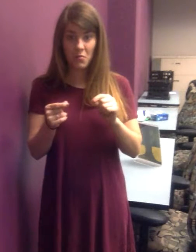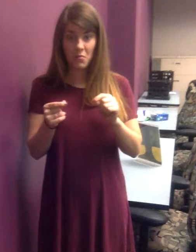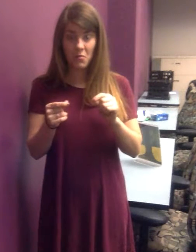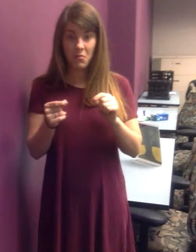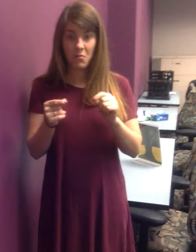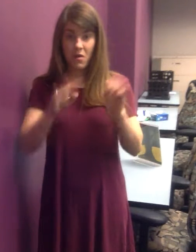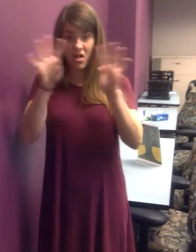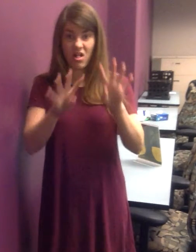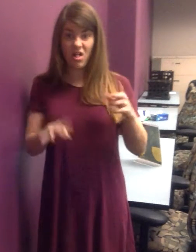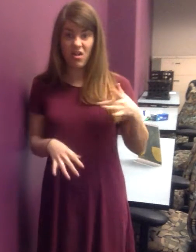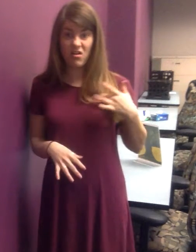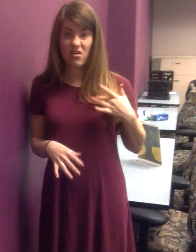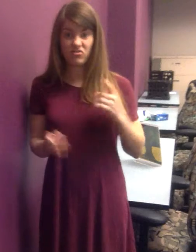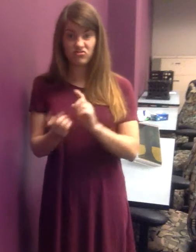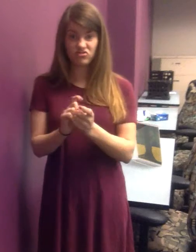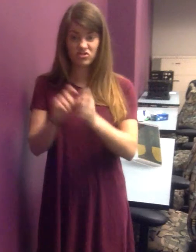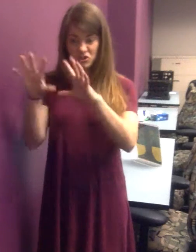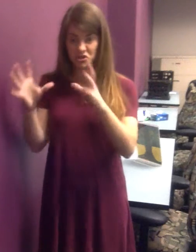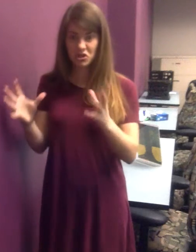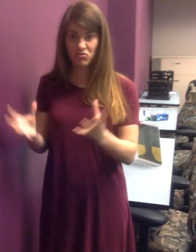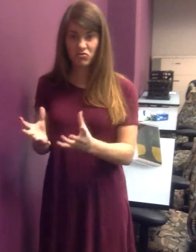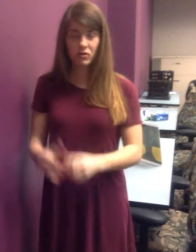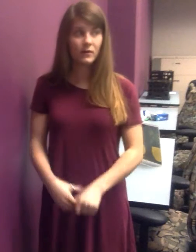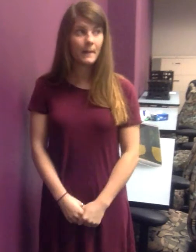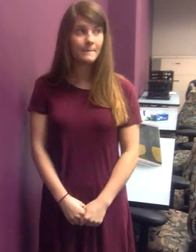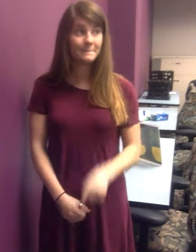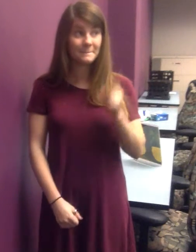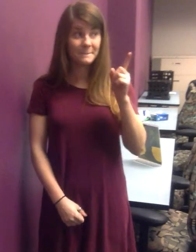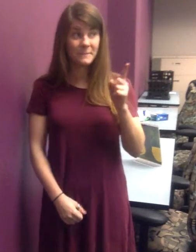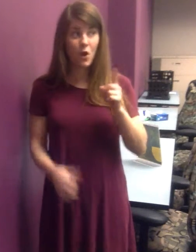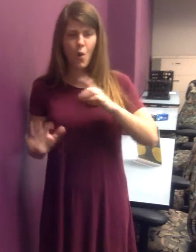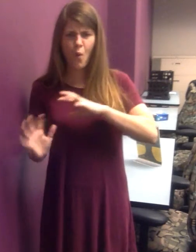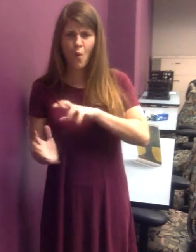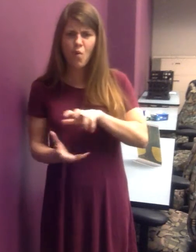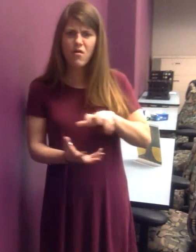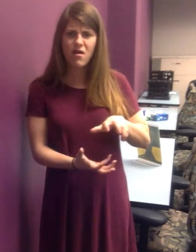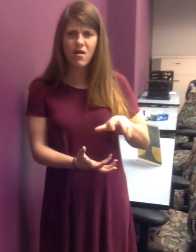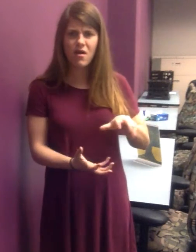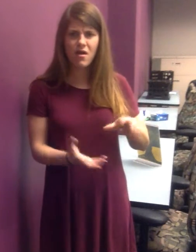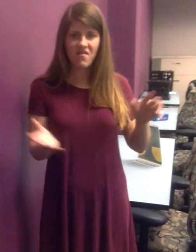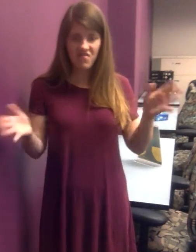at the Heartland Institute, organizer of this gathering. The debate indeed is over. In the years prior